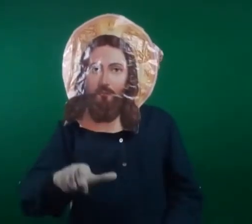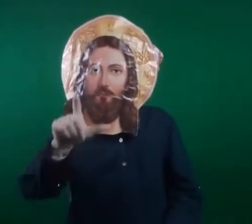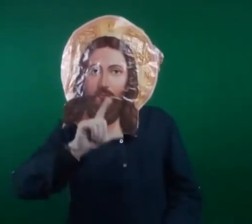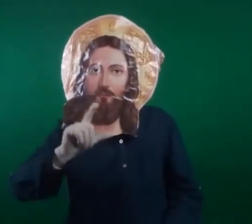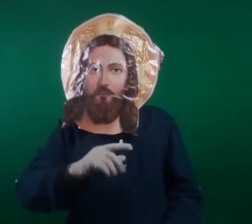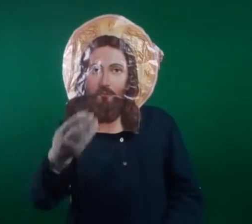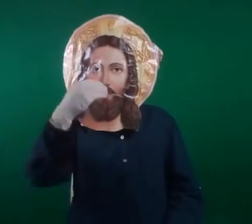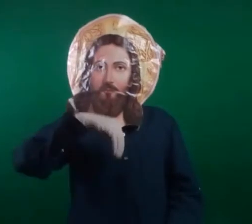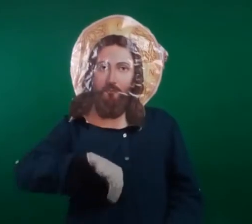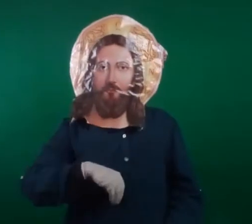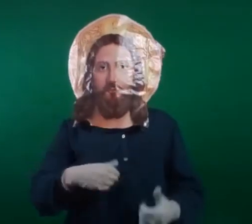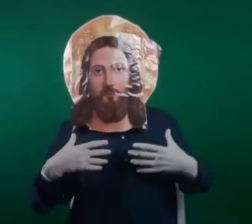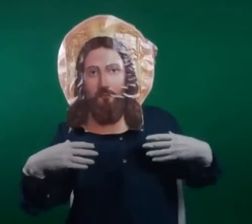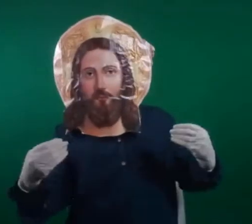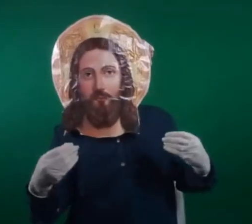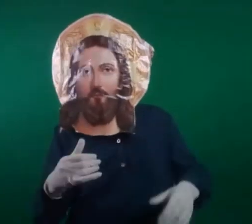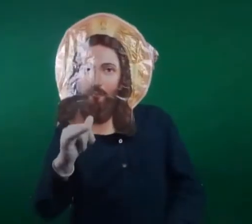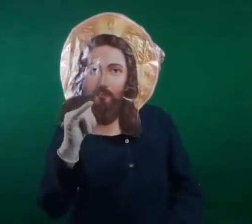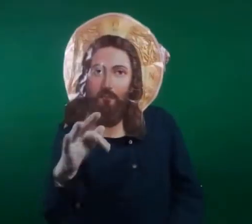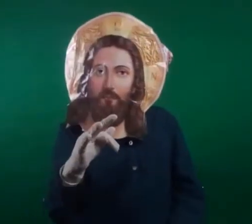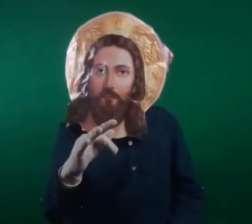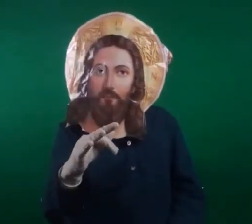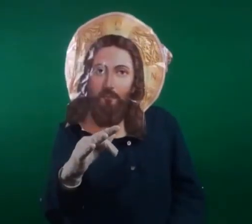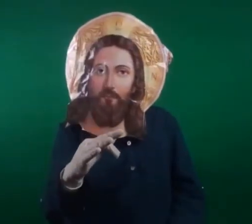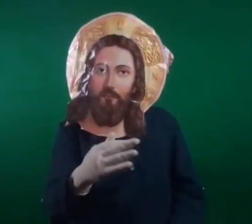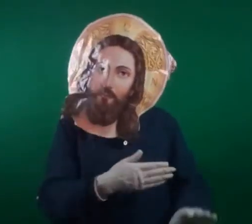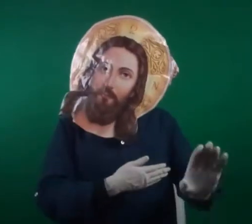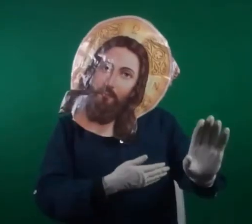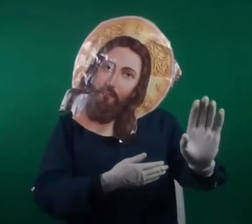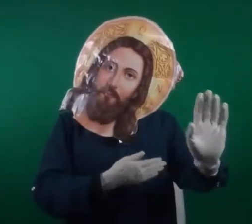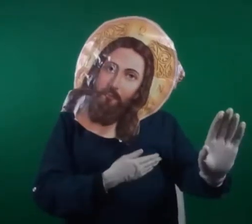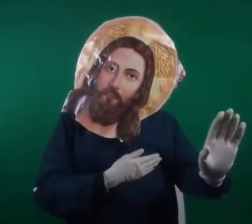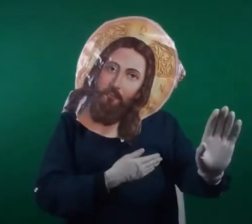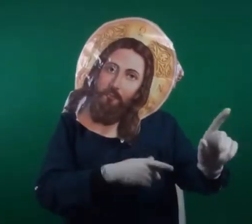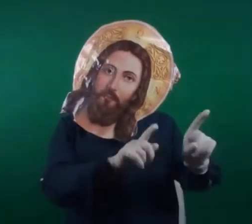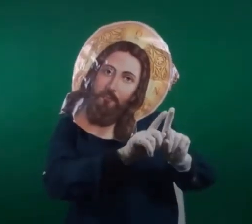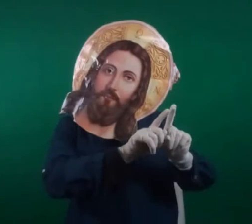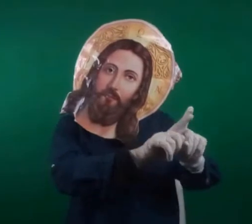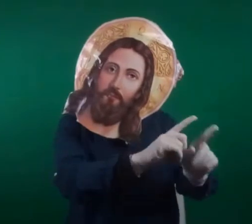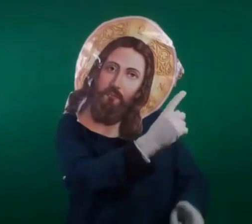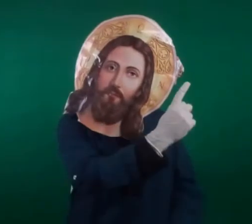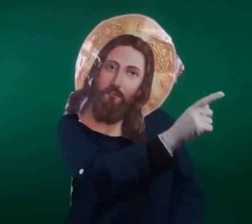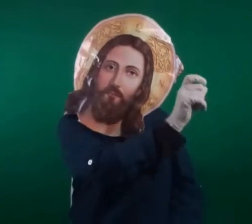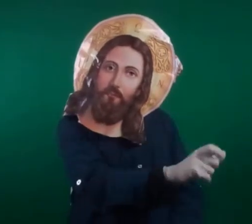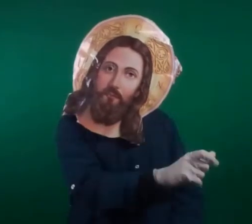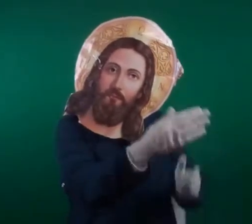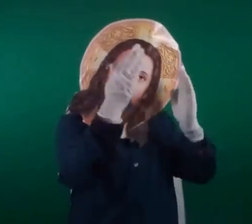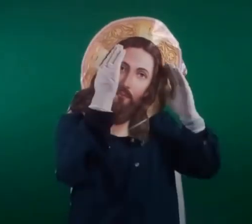creams and lollipops of love, as long as you are faithful and dedicated to each other.